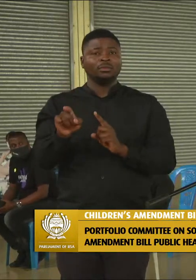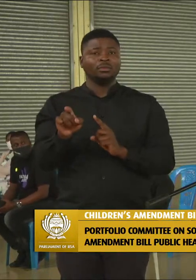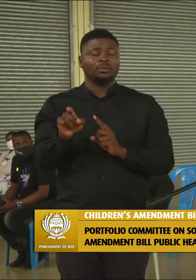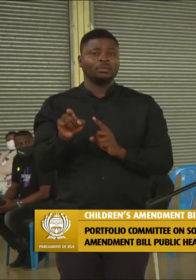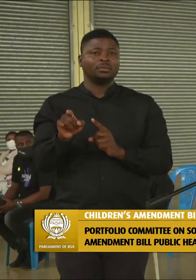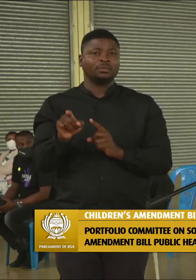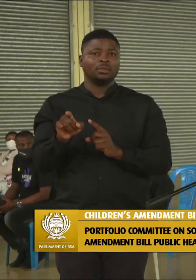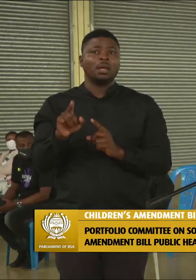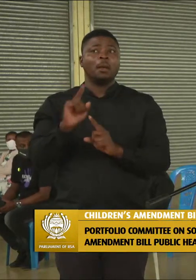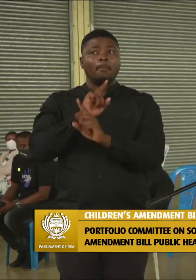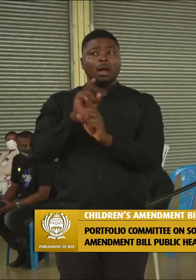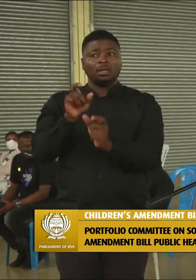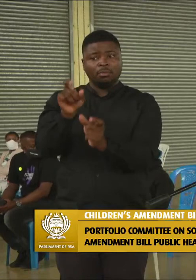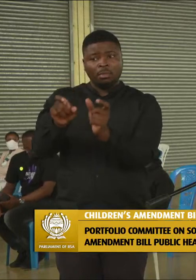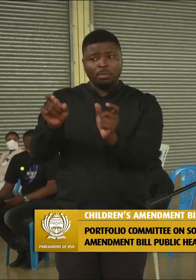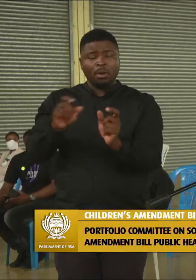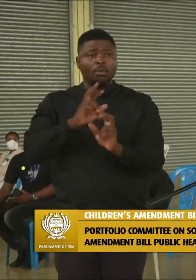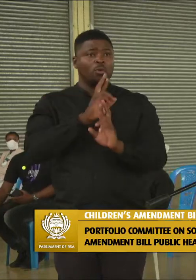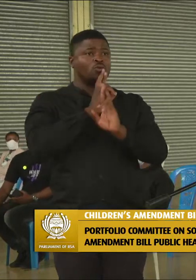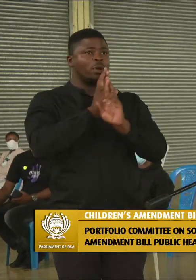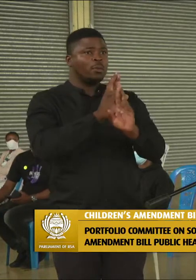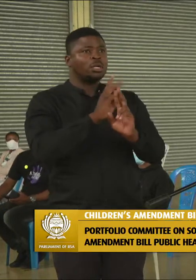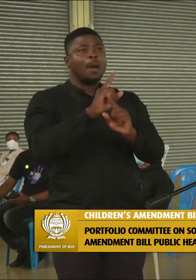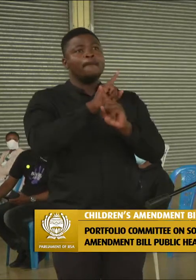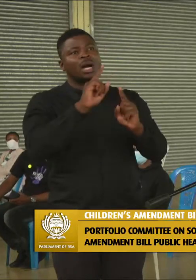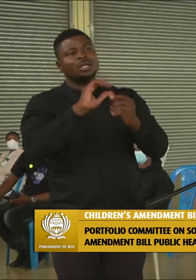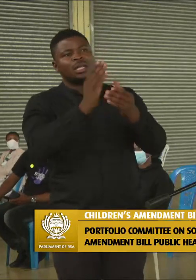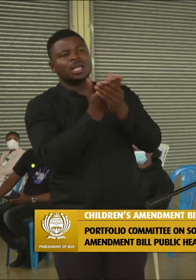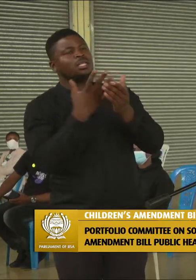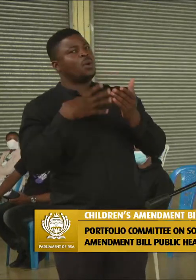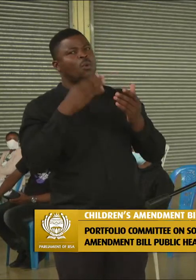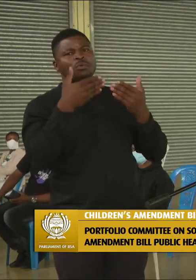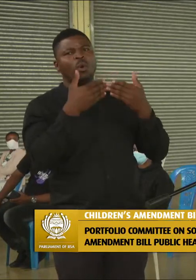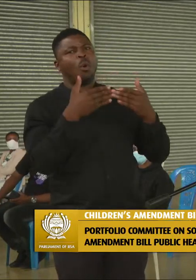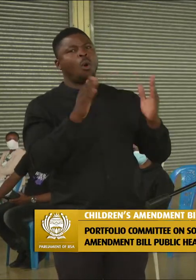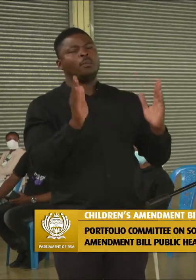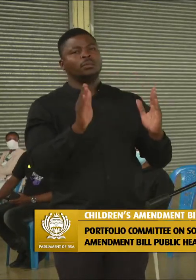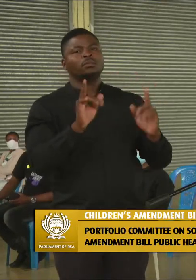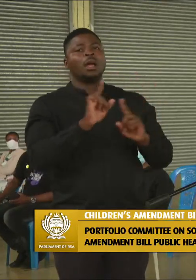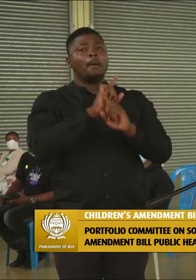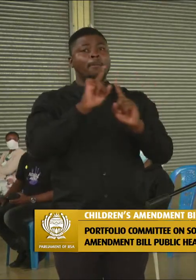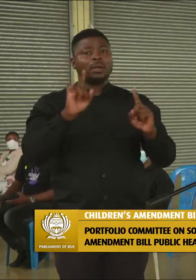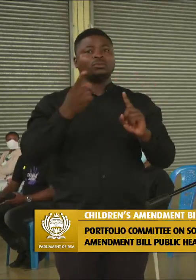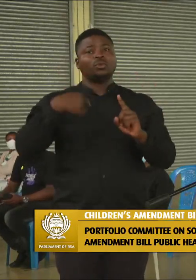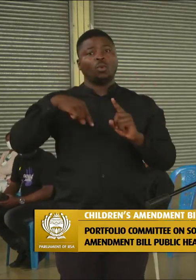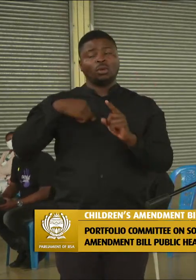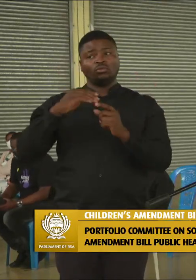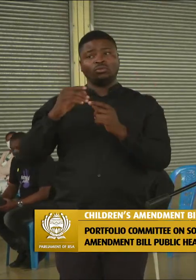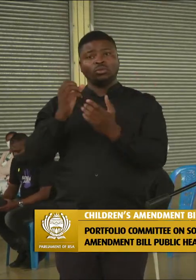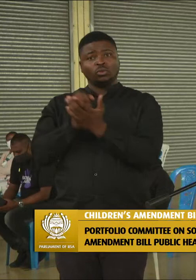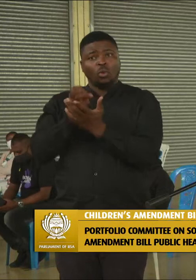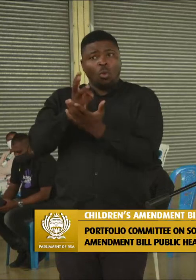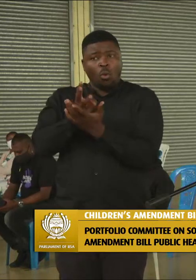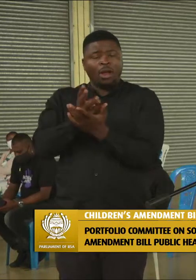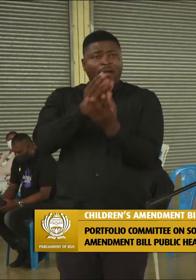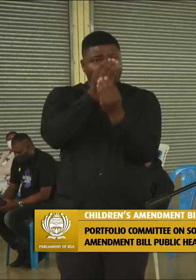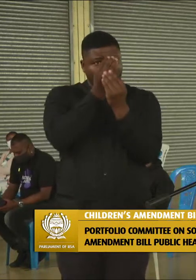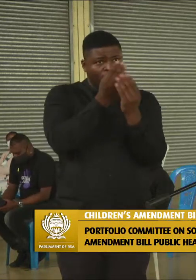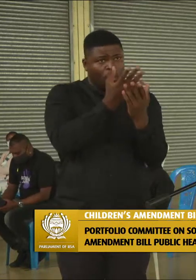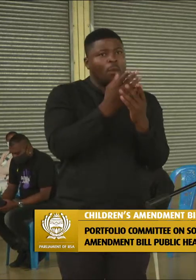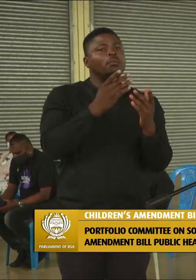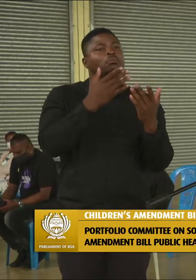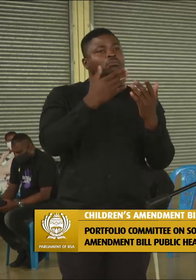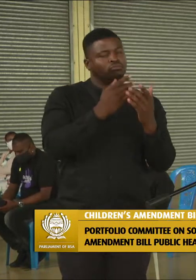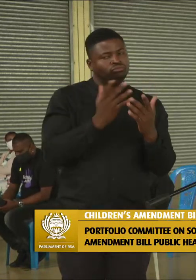abantu abayireportayo abafuna ukuvula icala nathi esishoyo siyawatshela ama-social worker noma ivisit